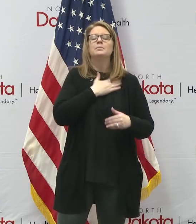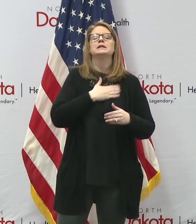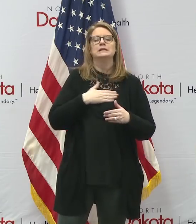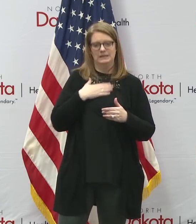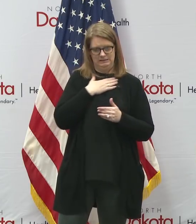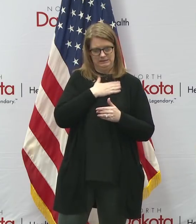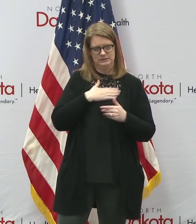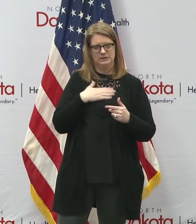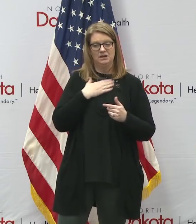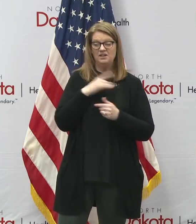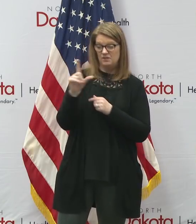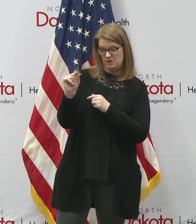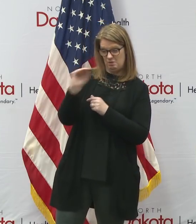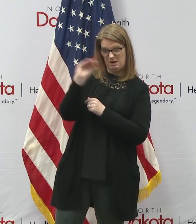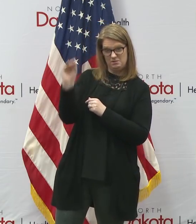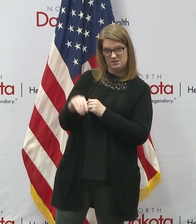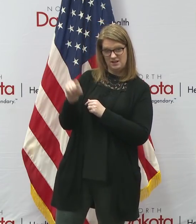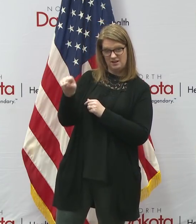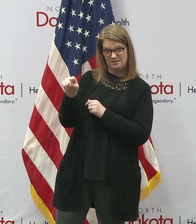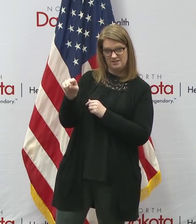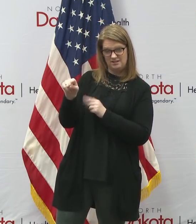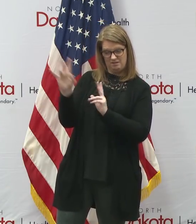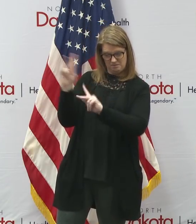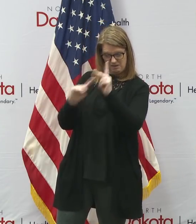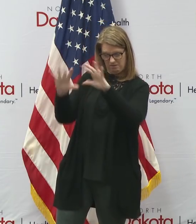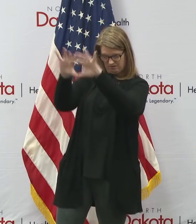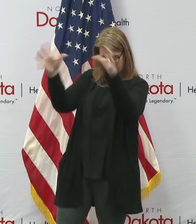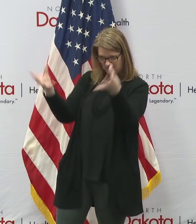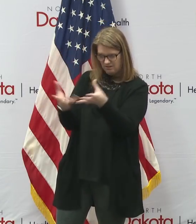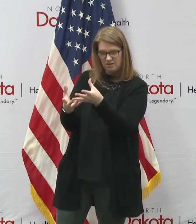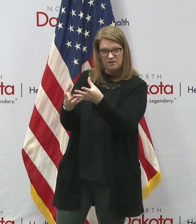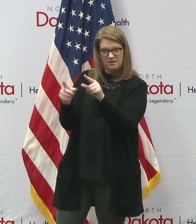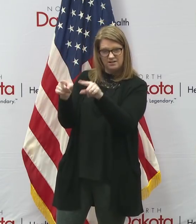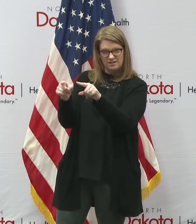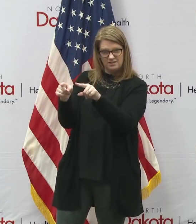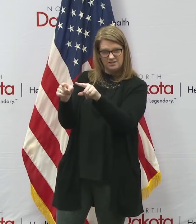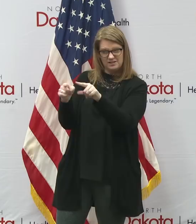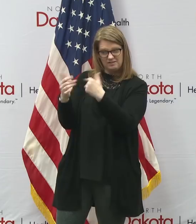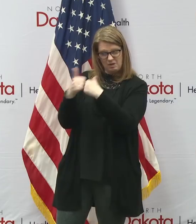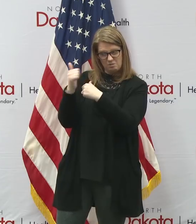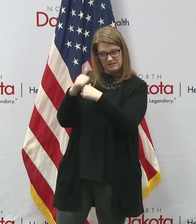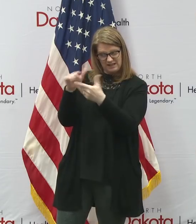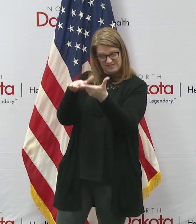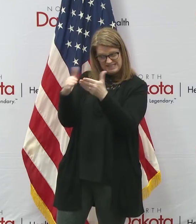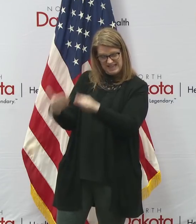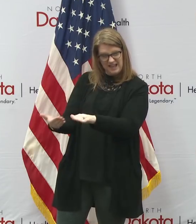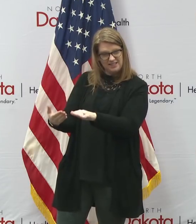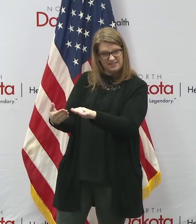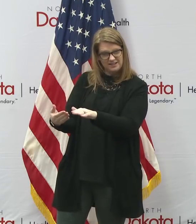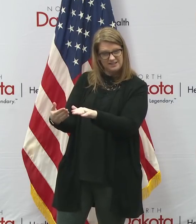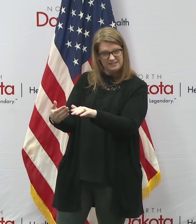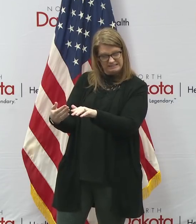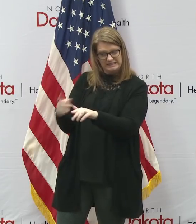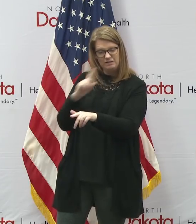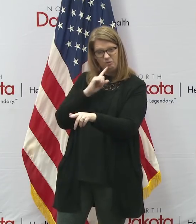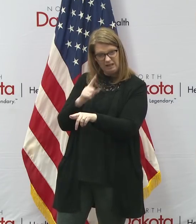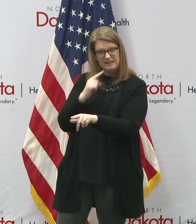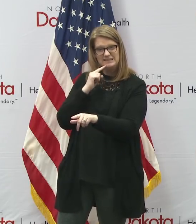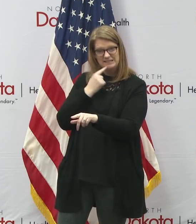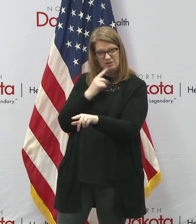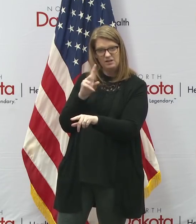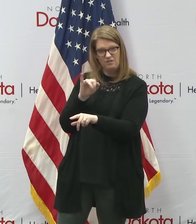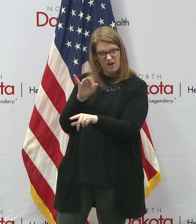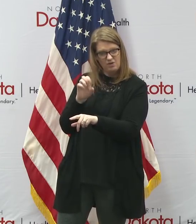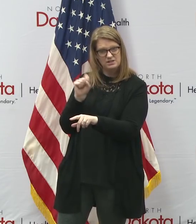Dakotans who could find this to be not just vulnerable from this, but have risk of death from this very serious